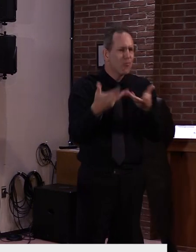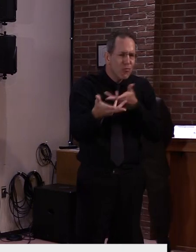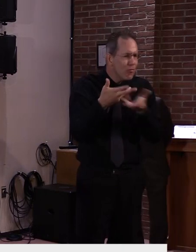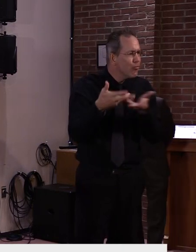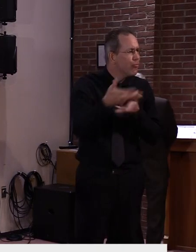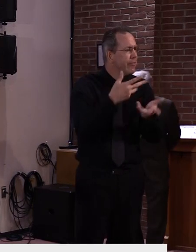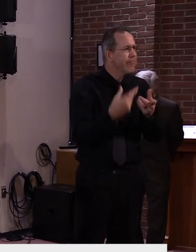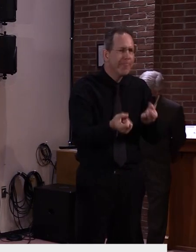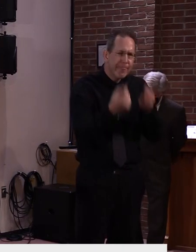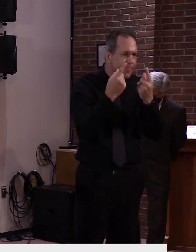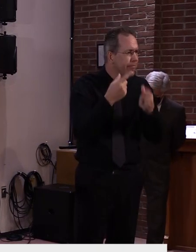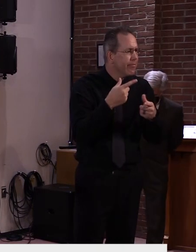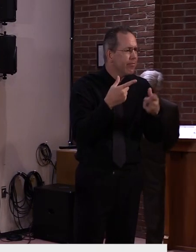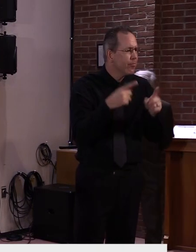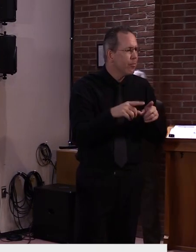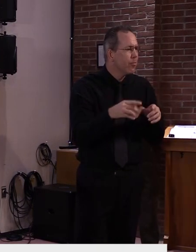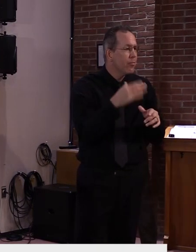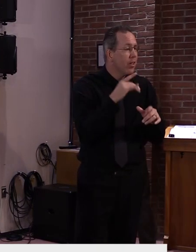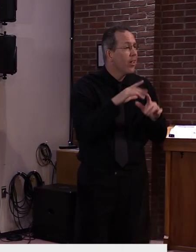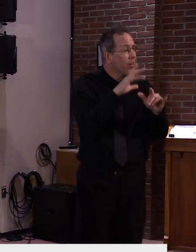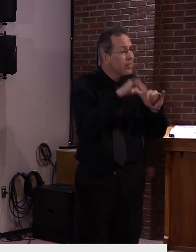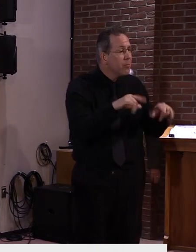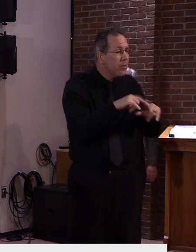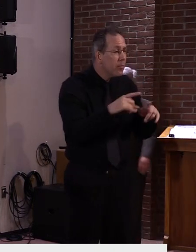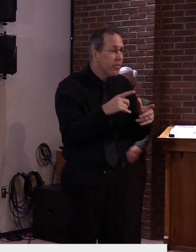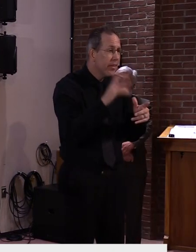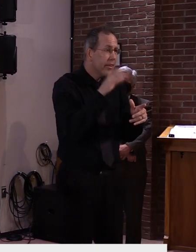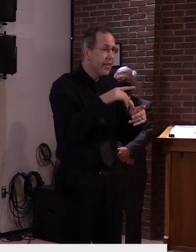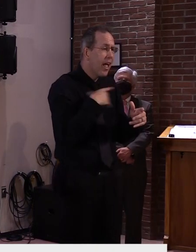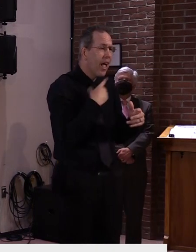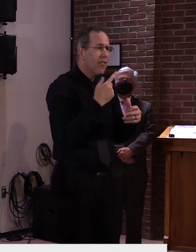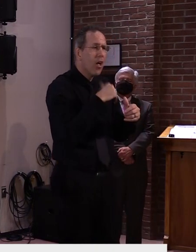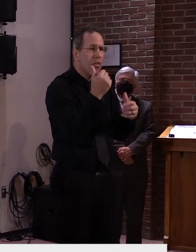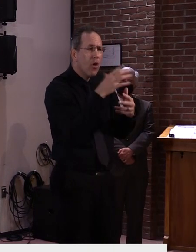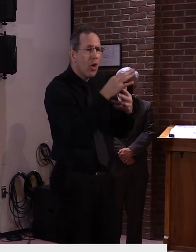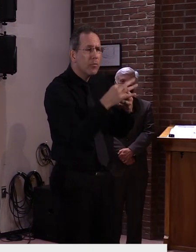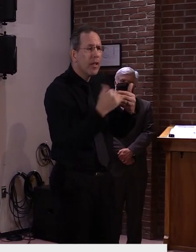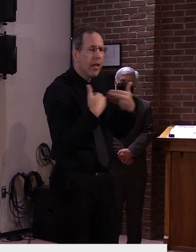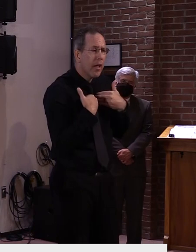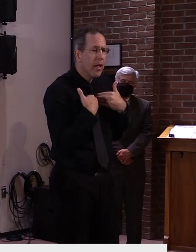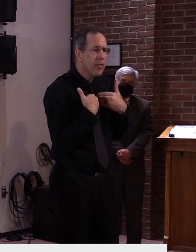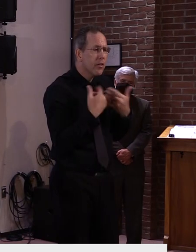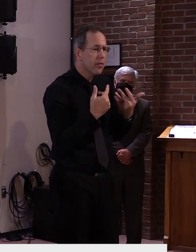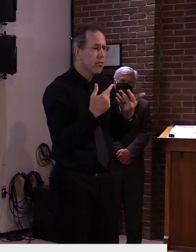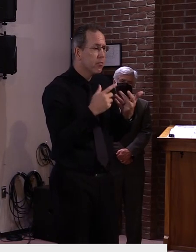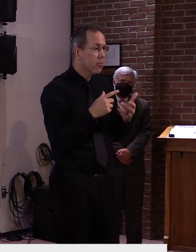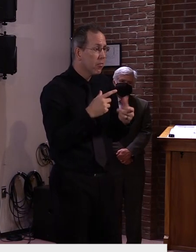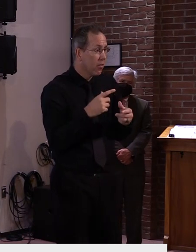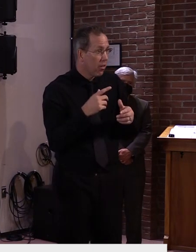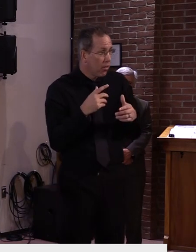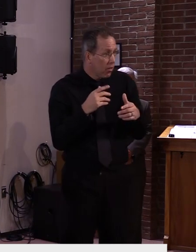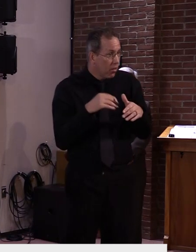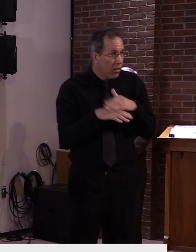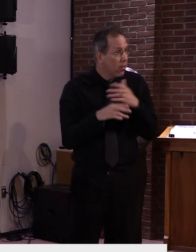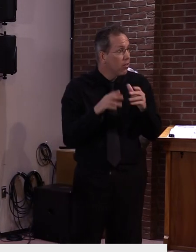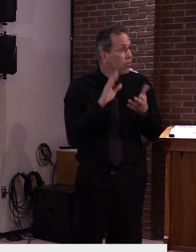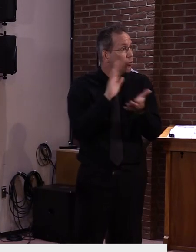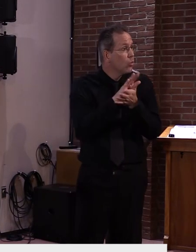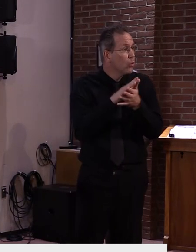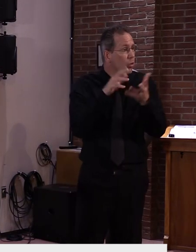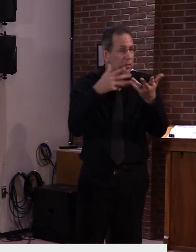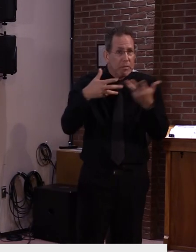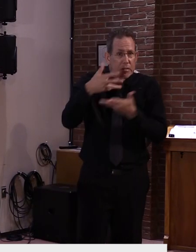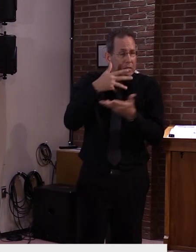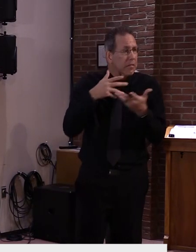also give districts the options to resolve the practical issues of implementation, such as lack of bandwidth, for necessarily for